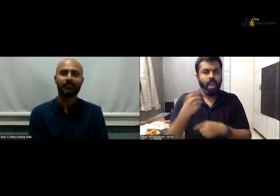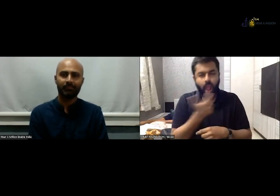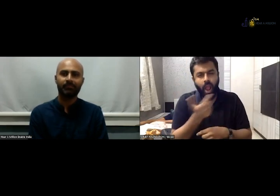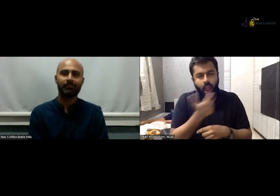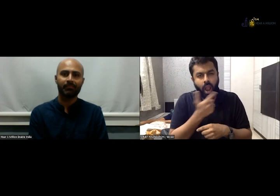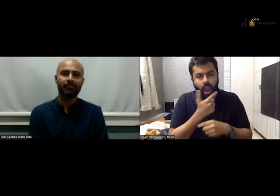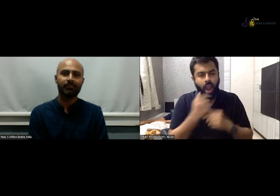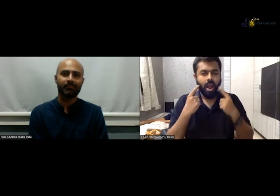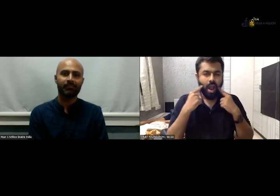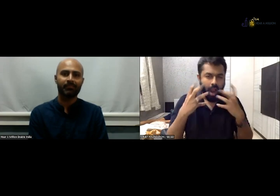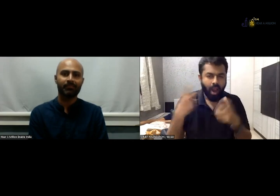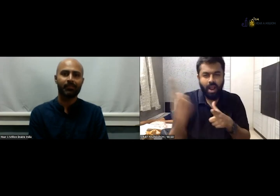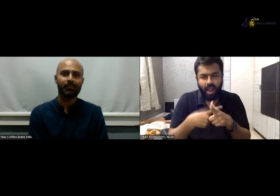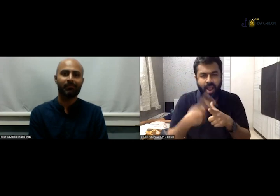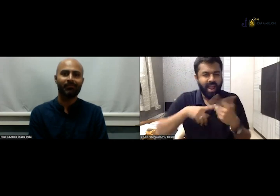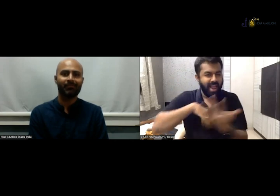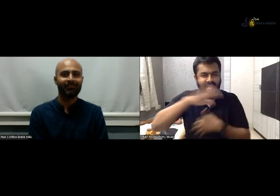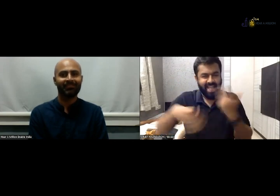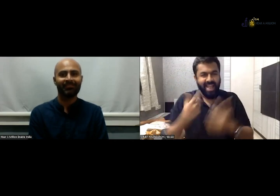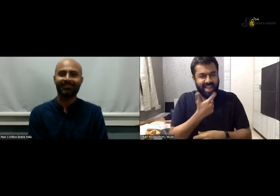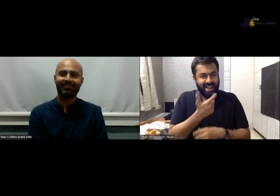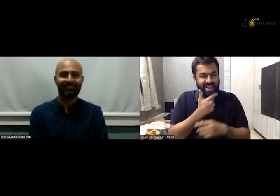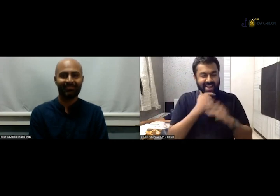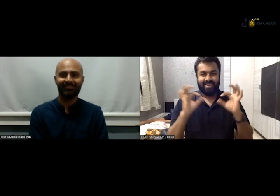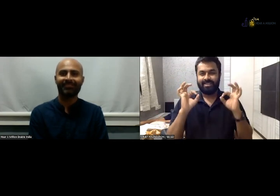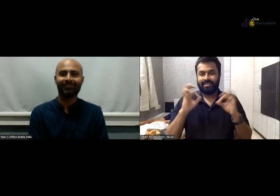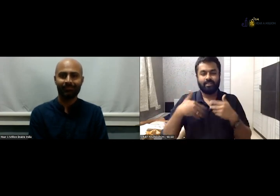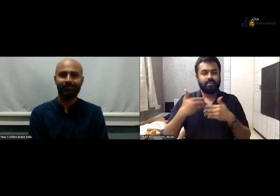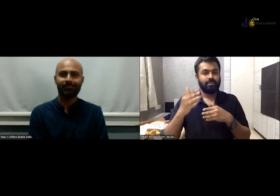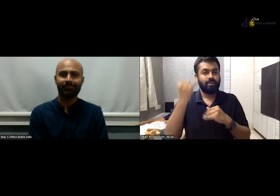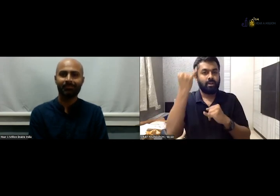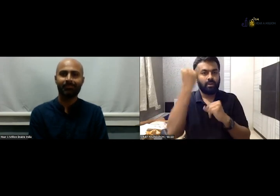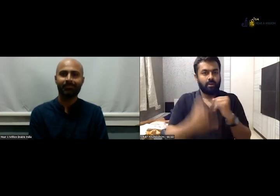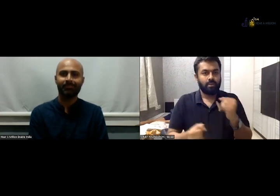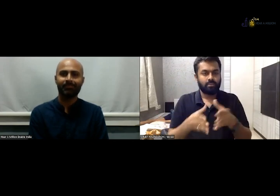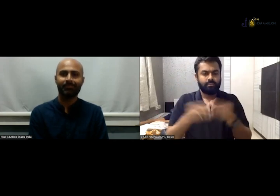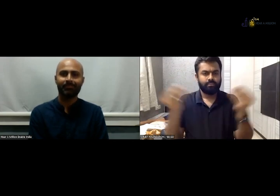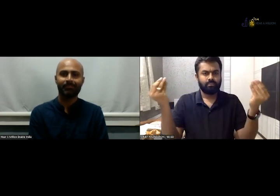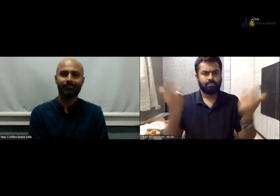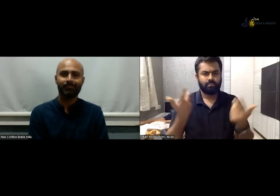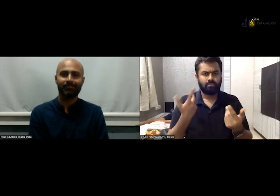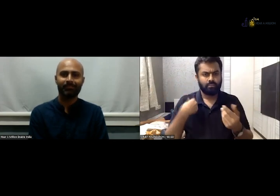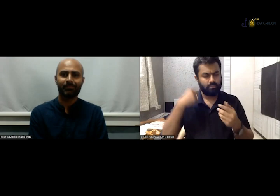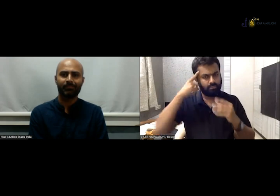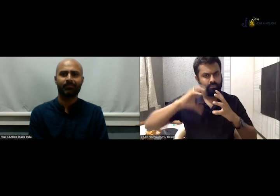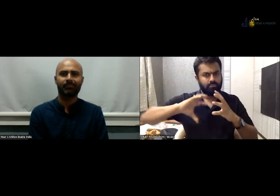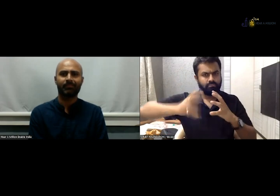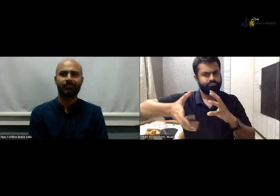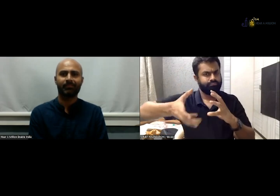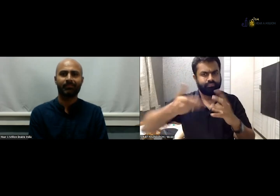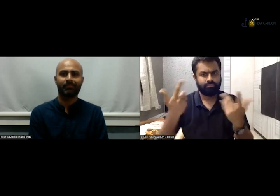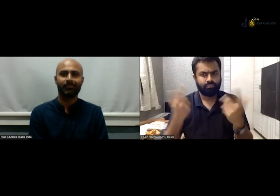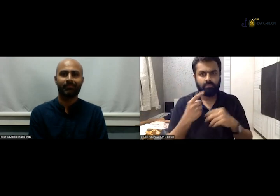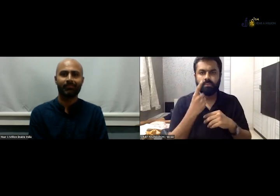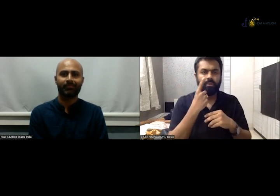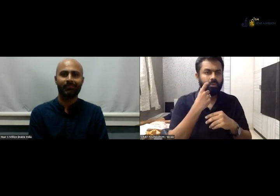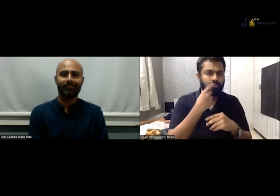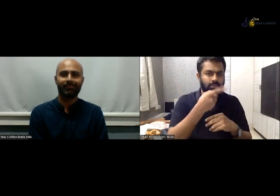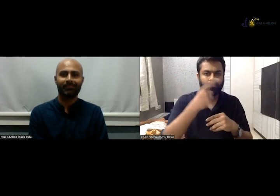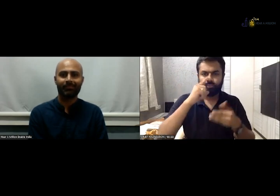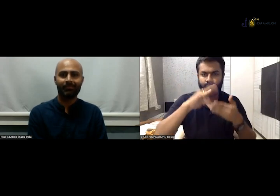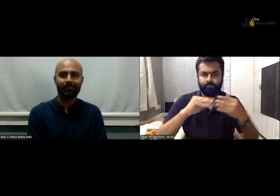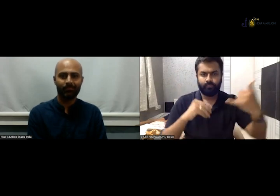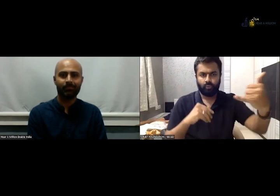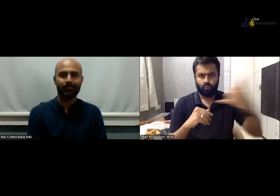Sudamni, Yashdeep, and our friends group, and we laughed a lot. We actually uh, laughed a lot in that night,